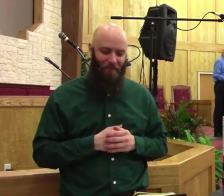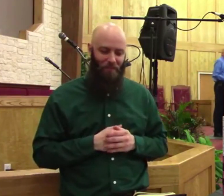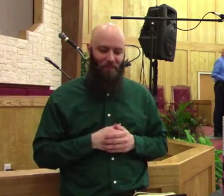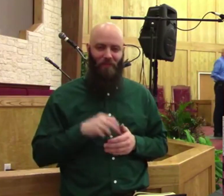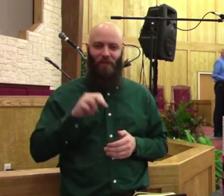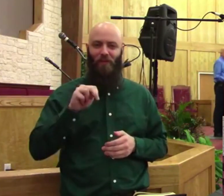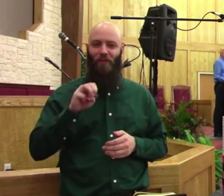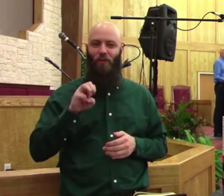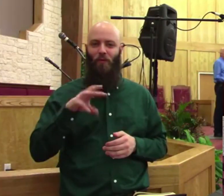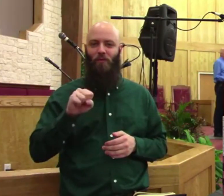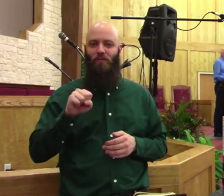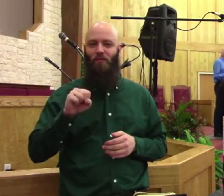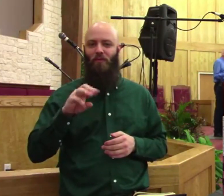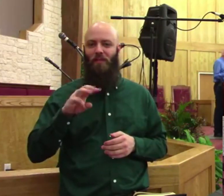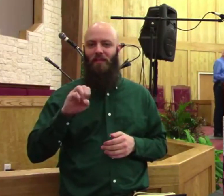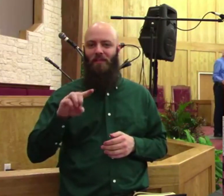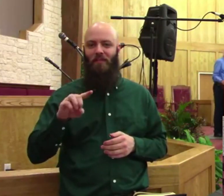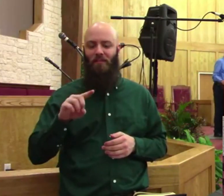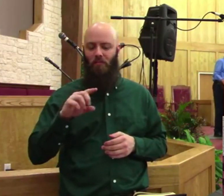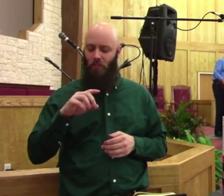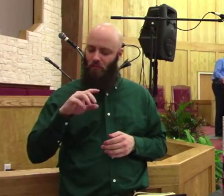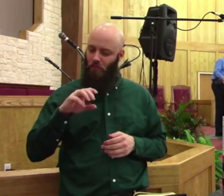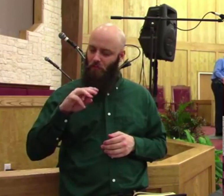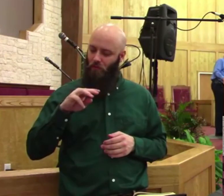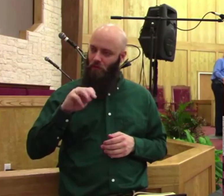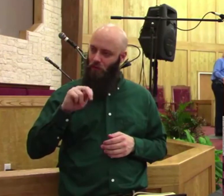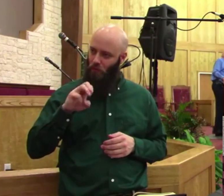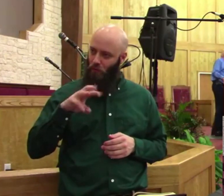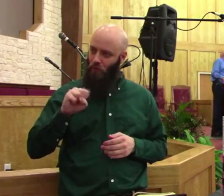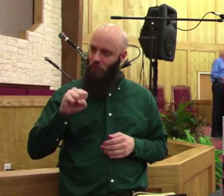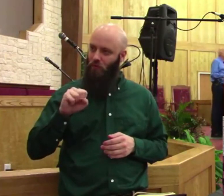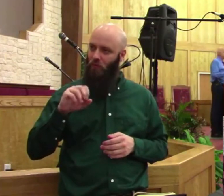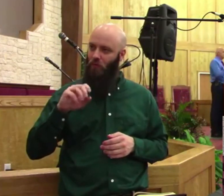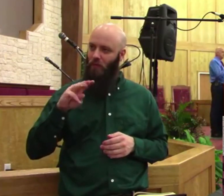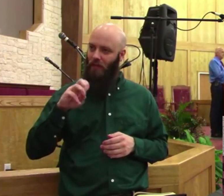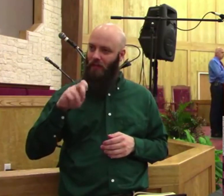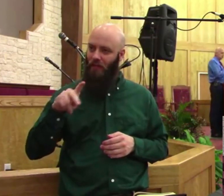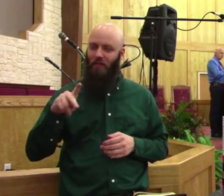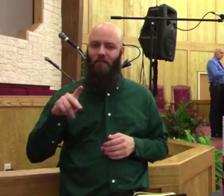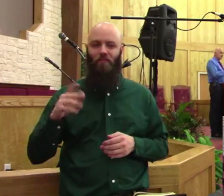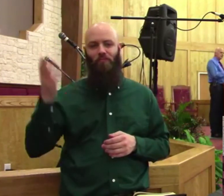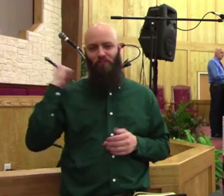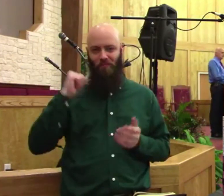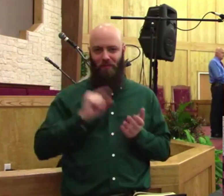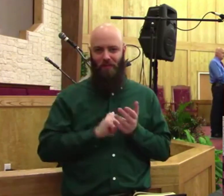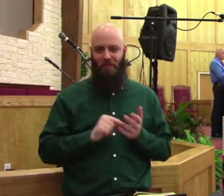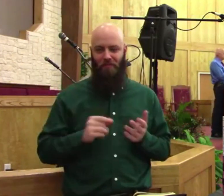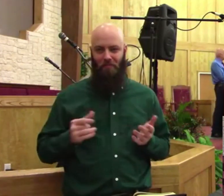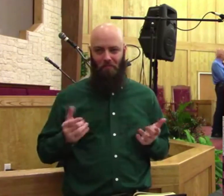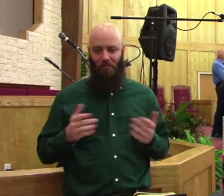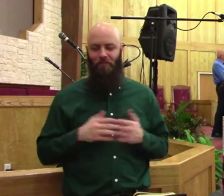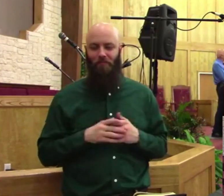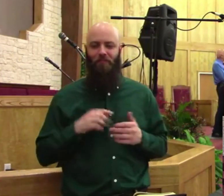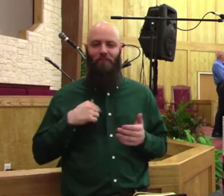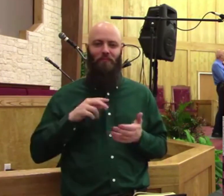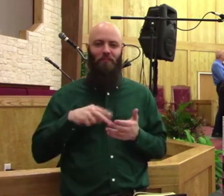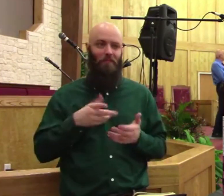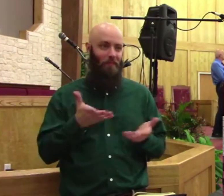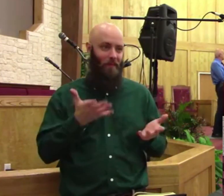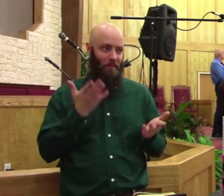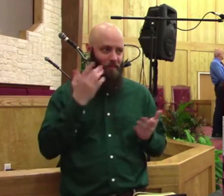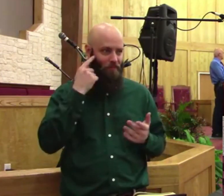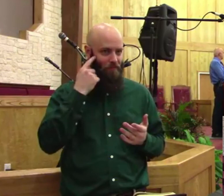Newsweek, you may have read it, it used to be in print, and it had a page early on that was sort